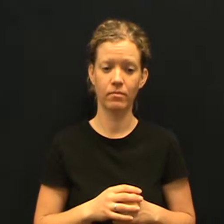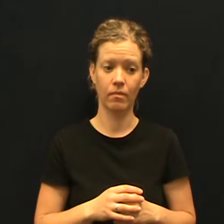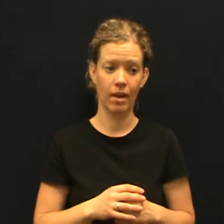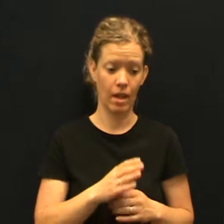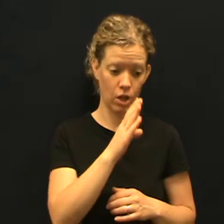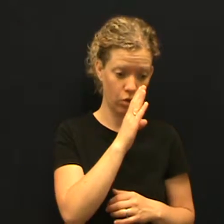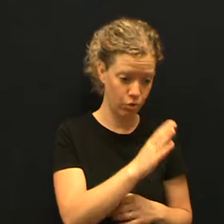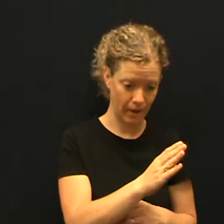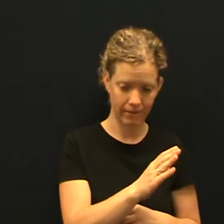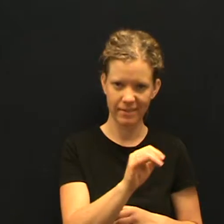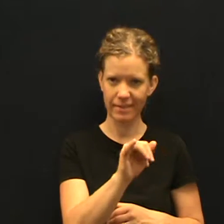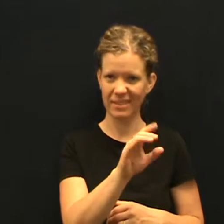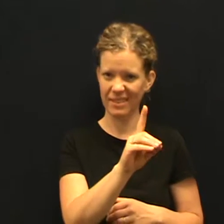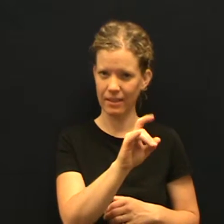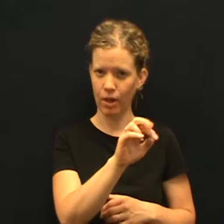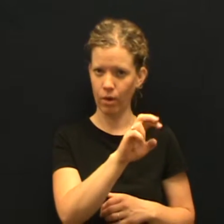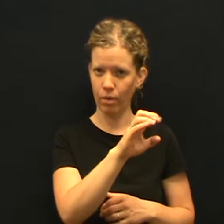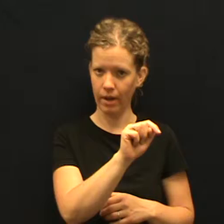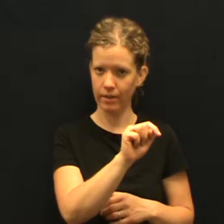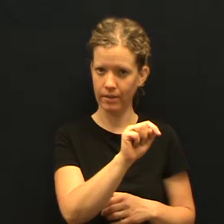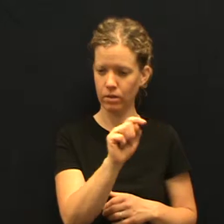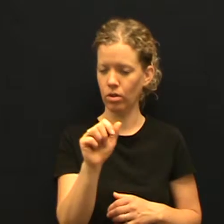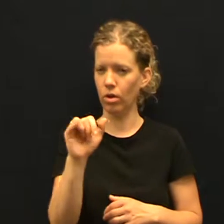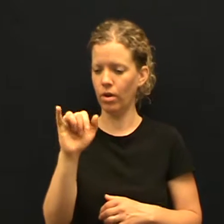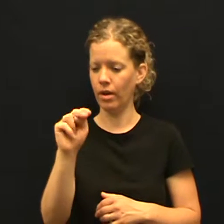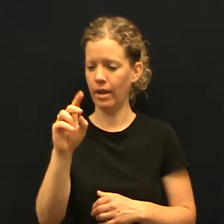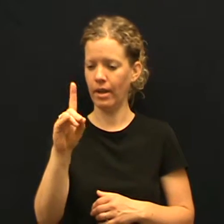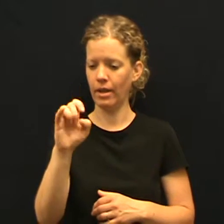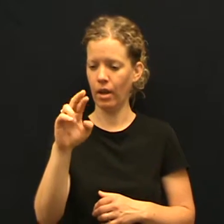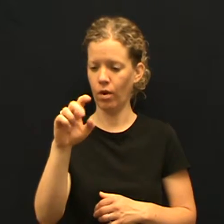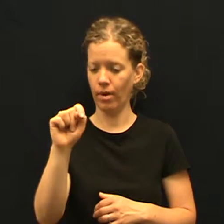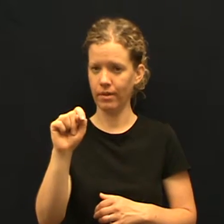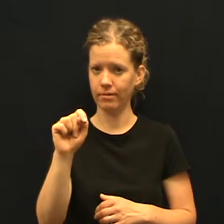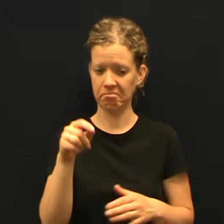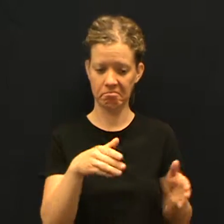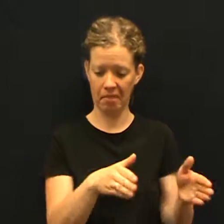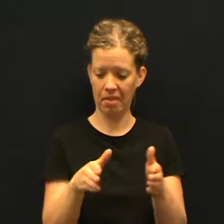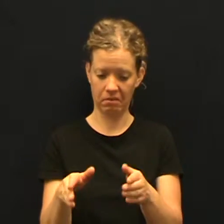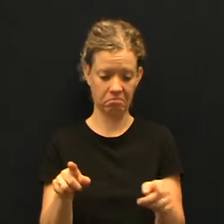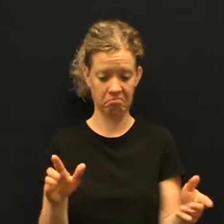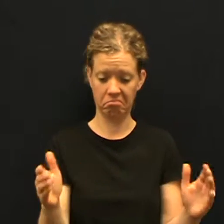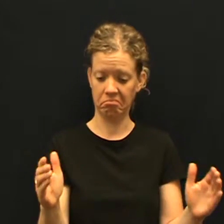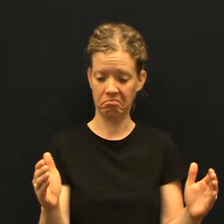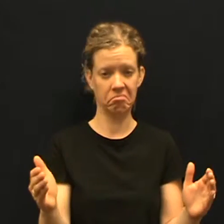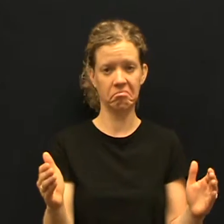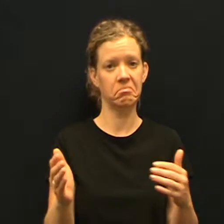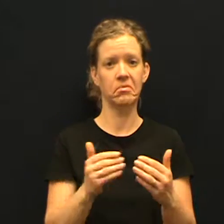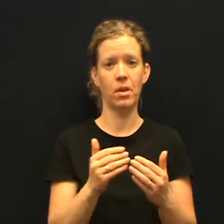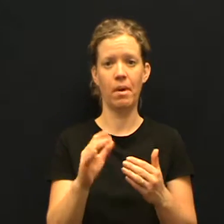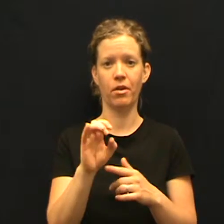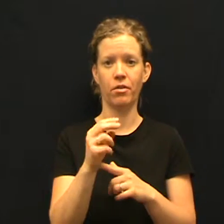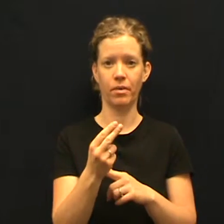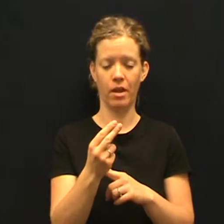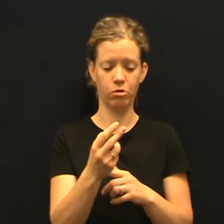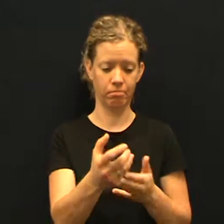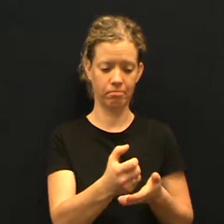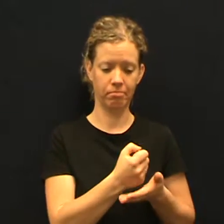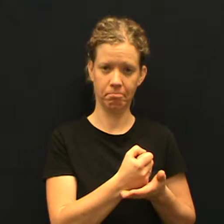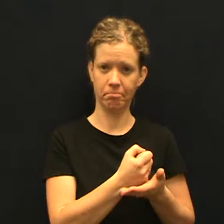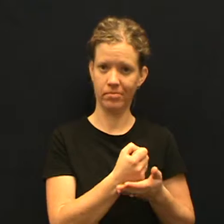method for reporting our statement of cash flows, the cash generated or used from operating activities will